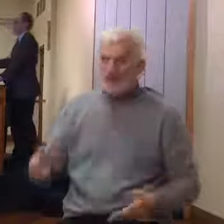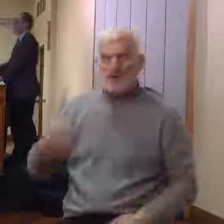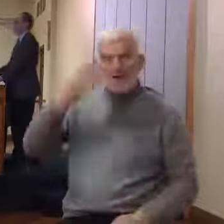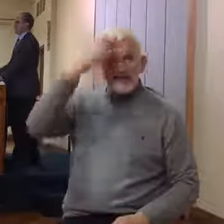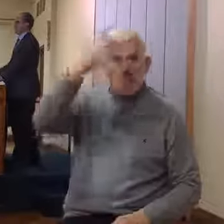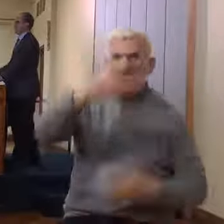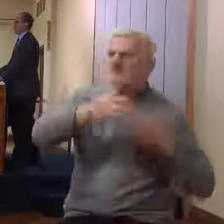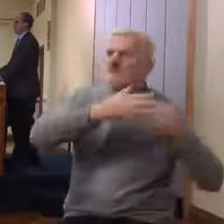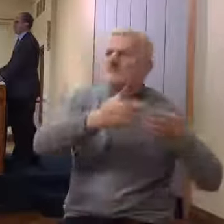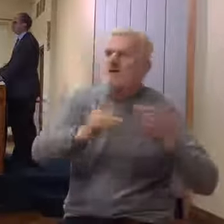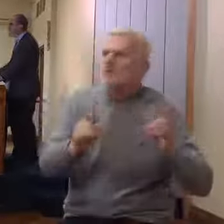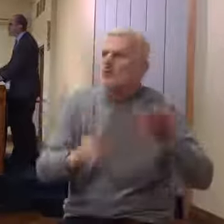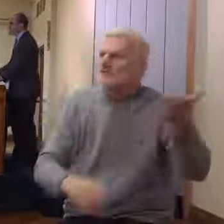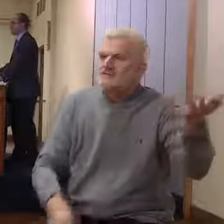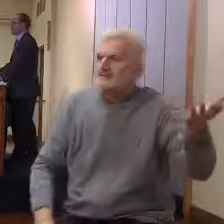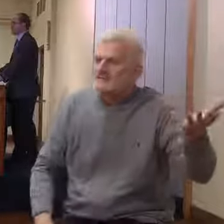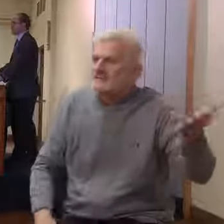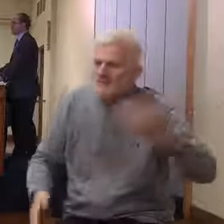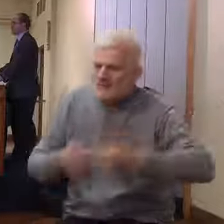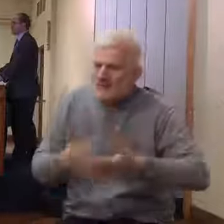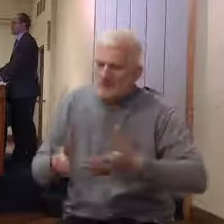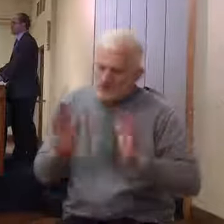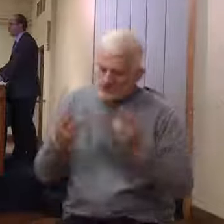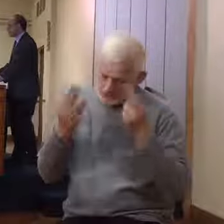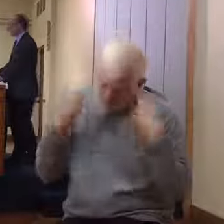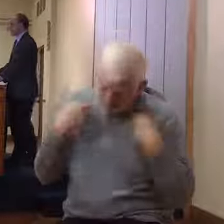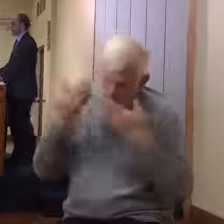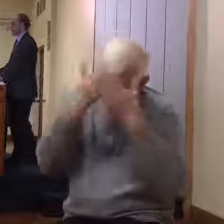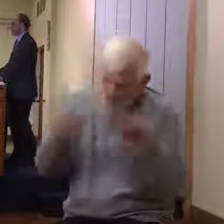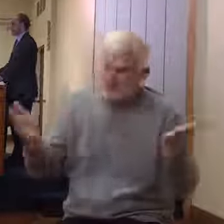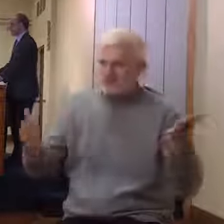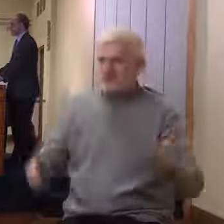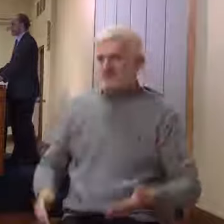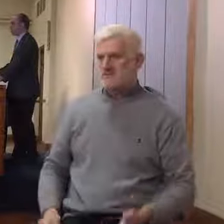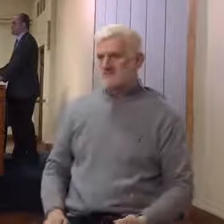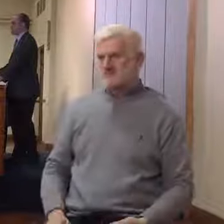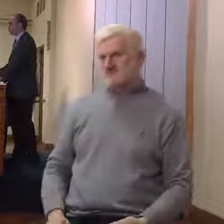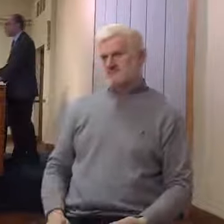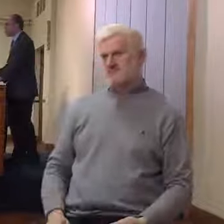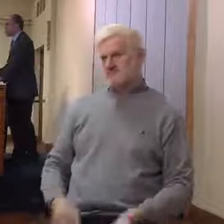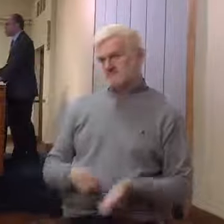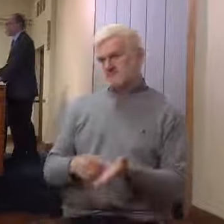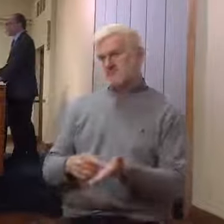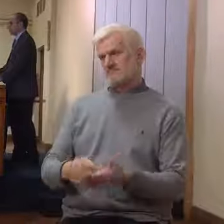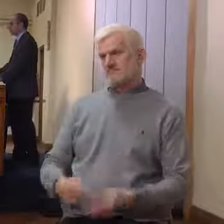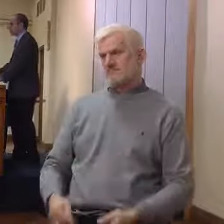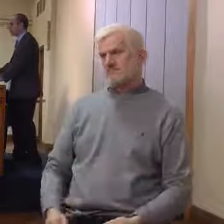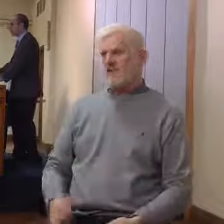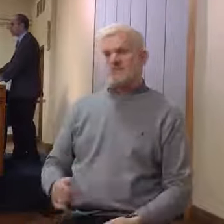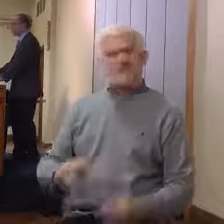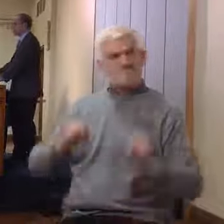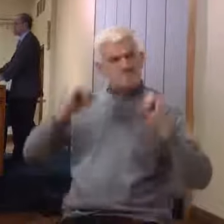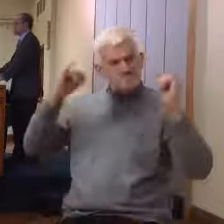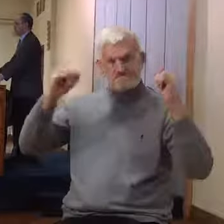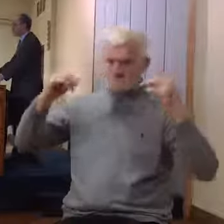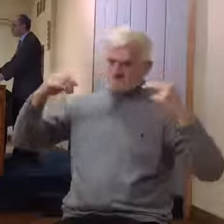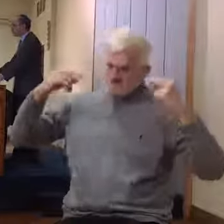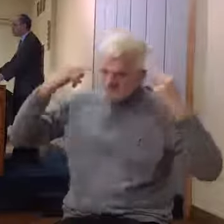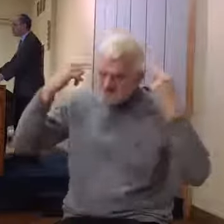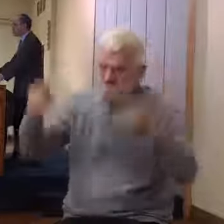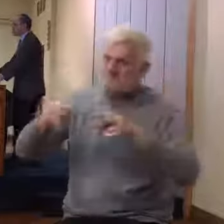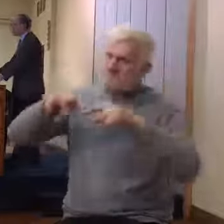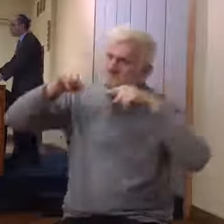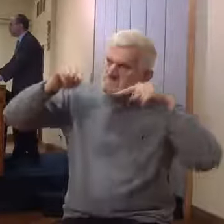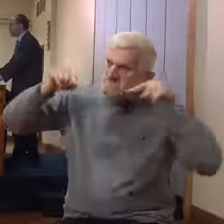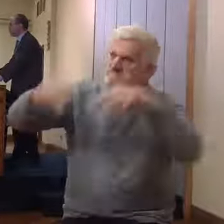us or above us. It doesn't matter what tyrannic, dictatorial,